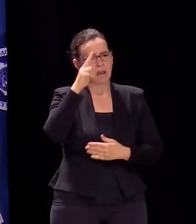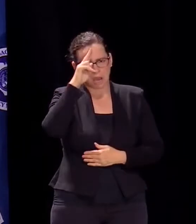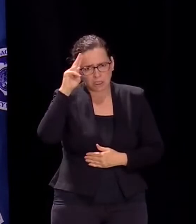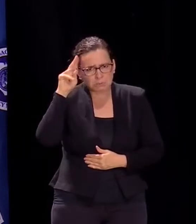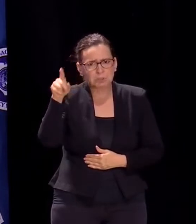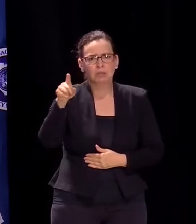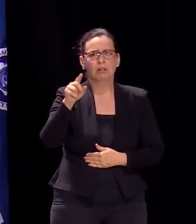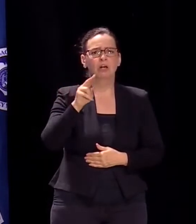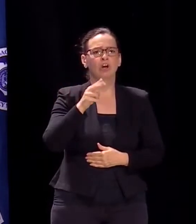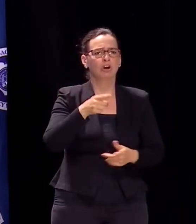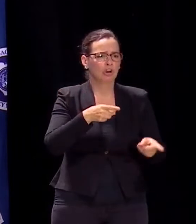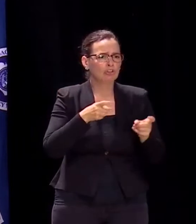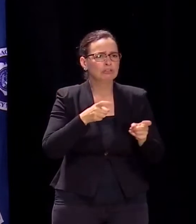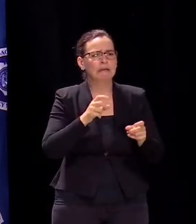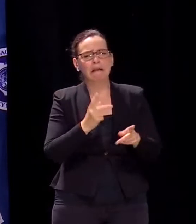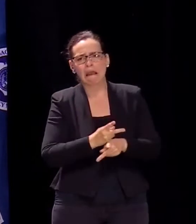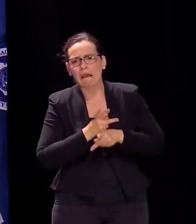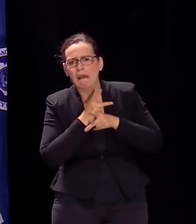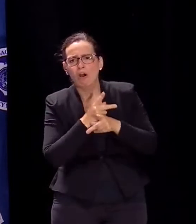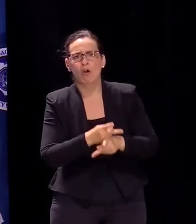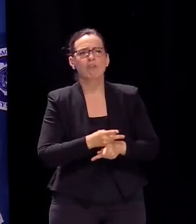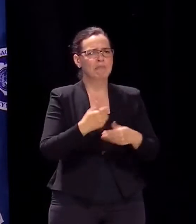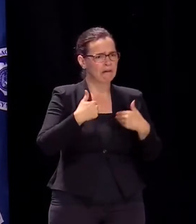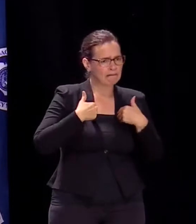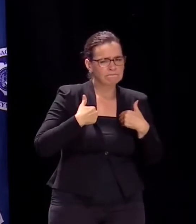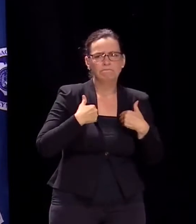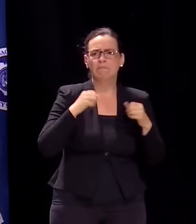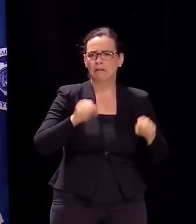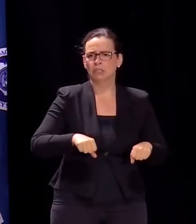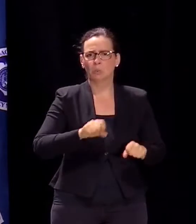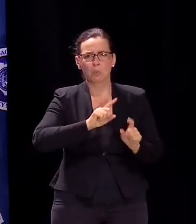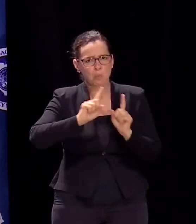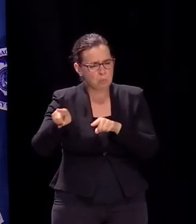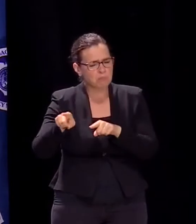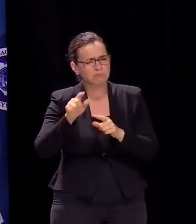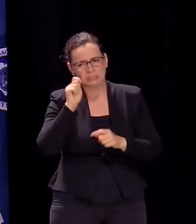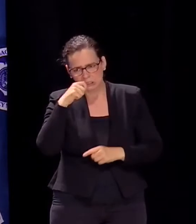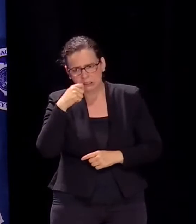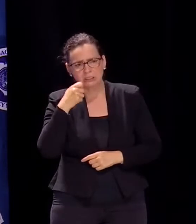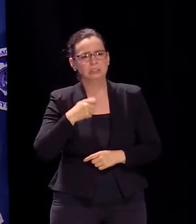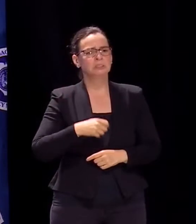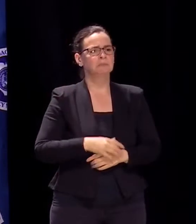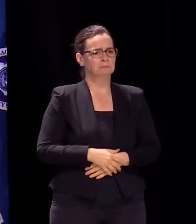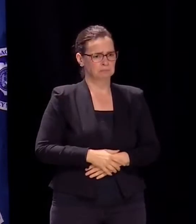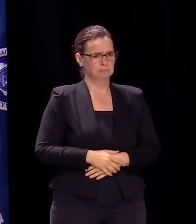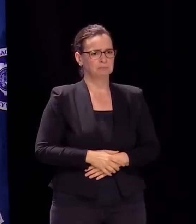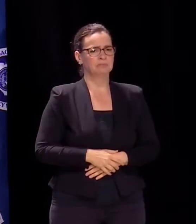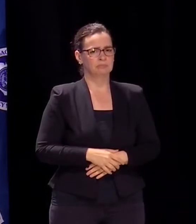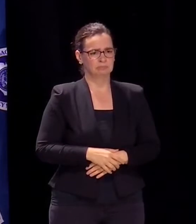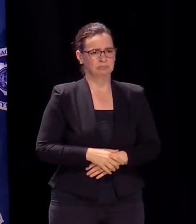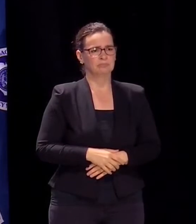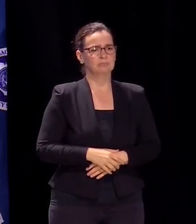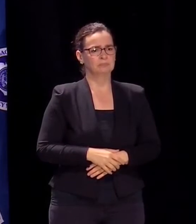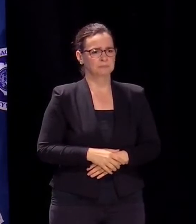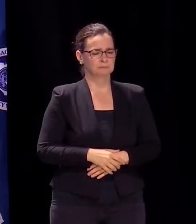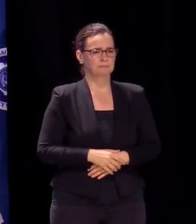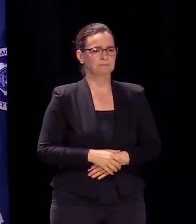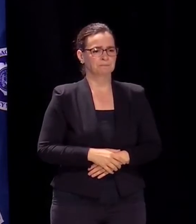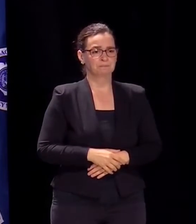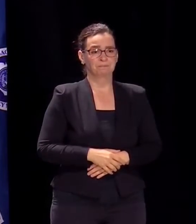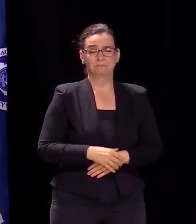you're receiving medical treatment at a hospital as well over the weekend. But going into that, if you're looking to get